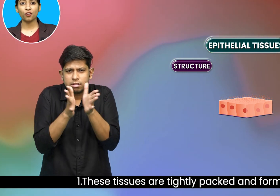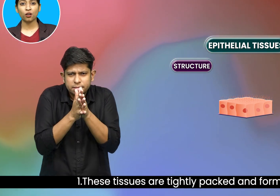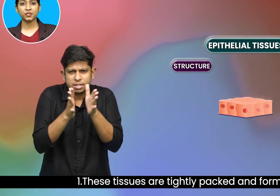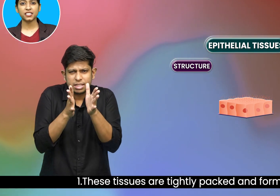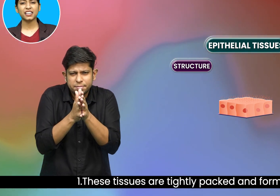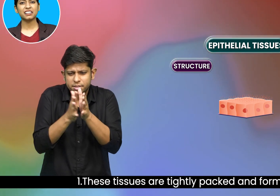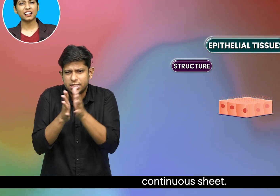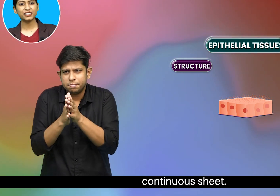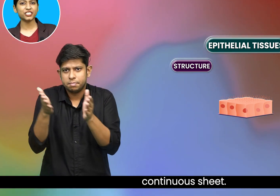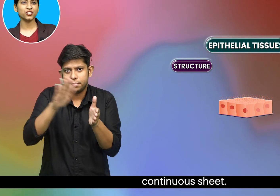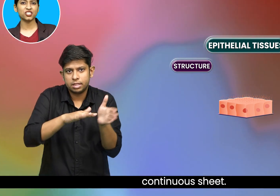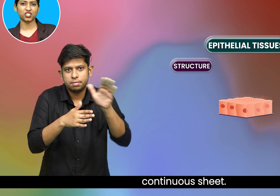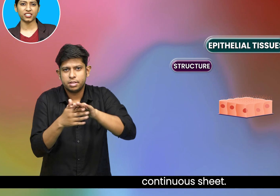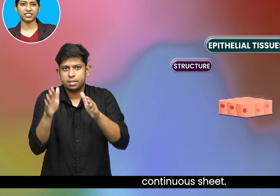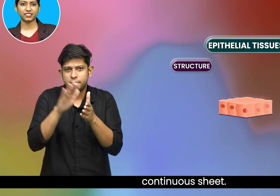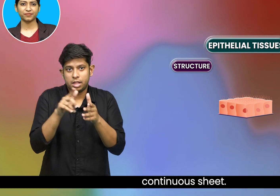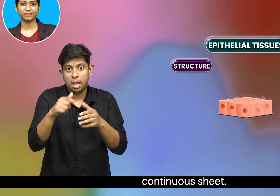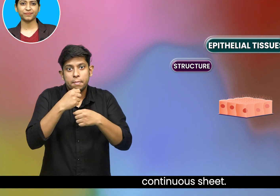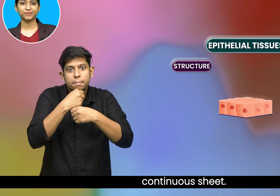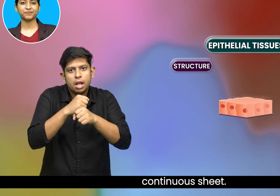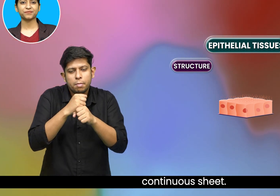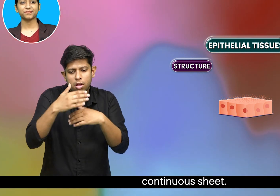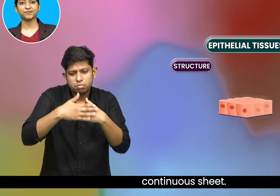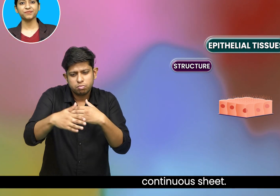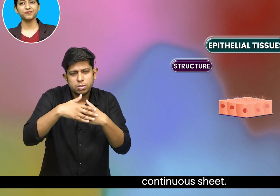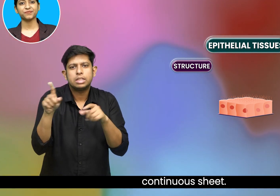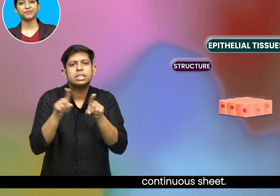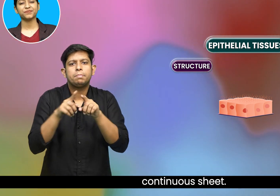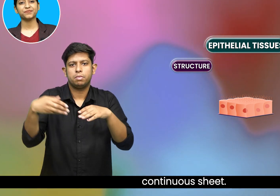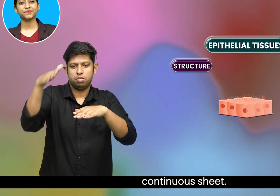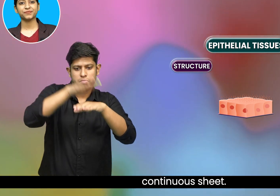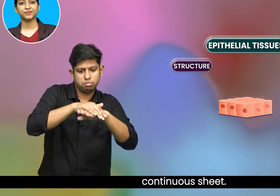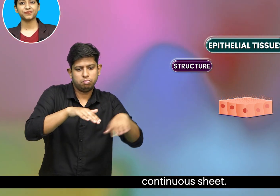and forms continuous sheet.